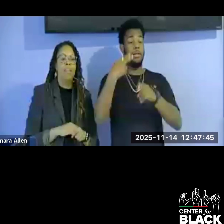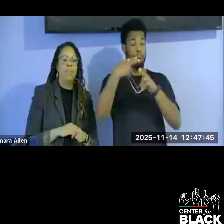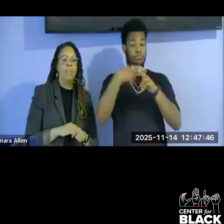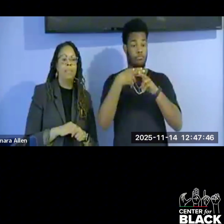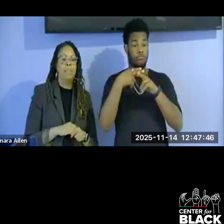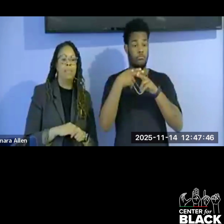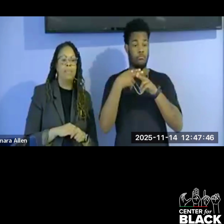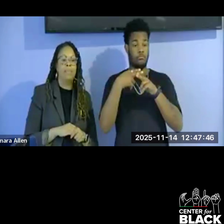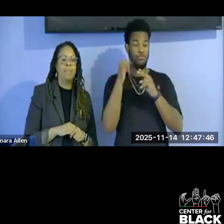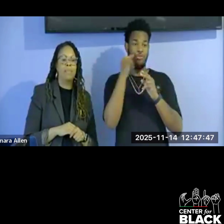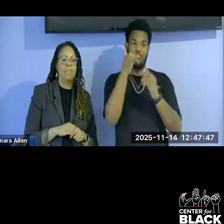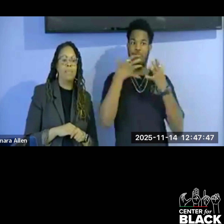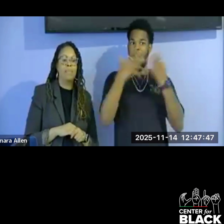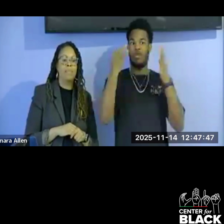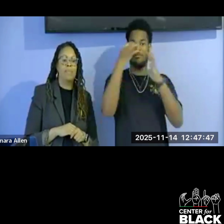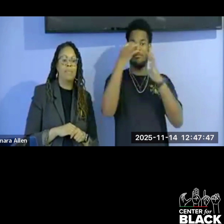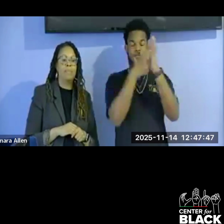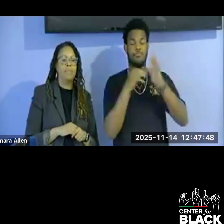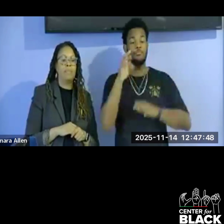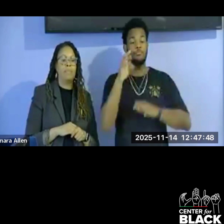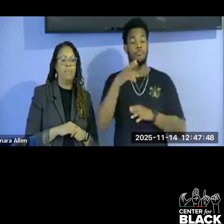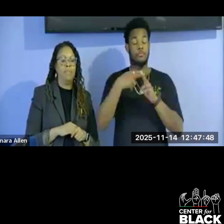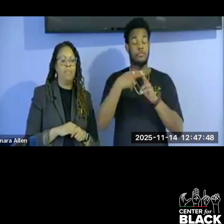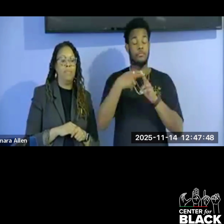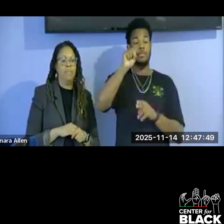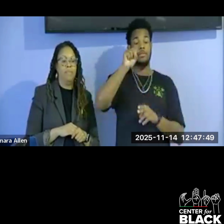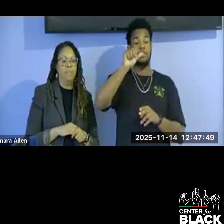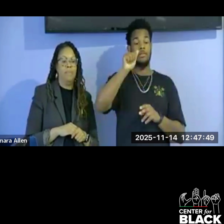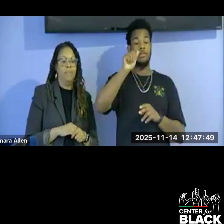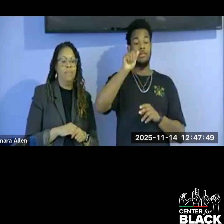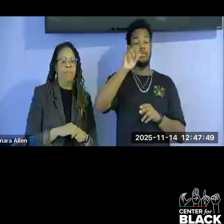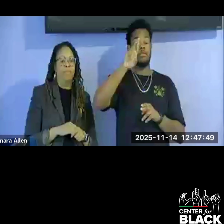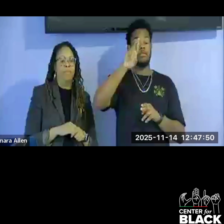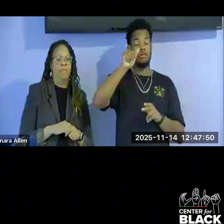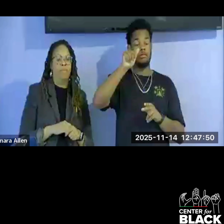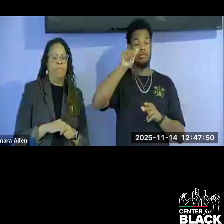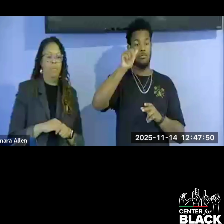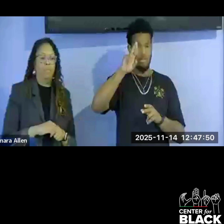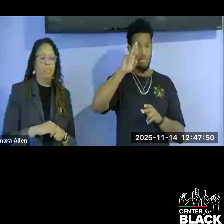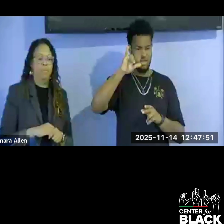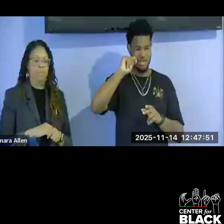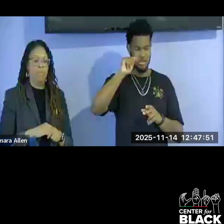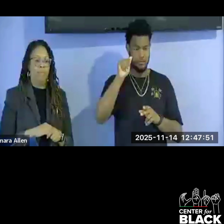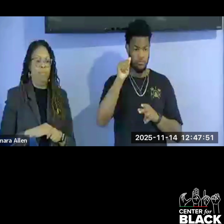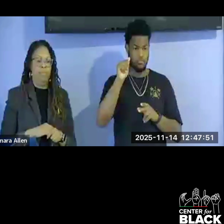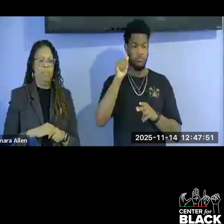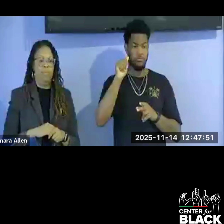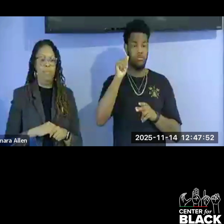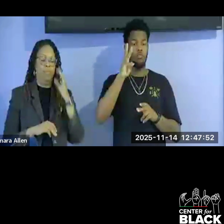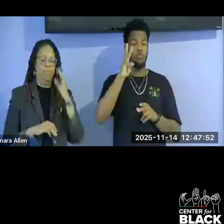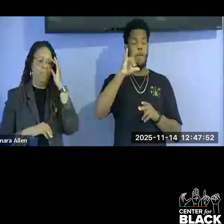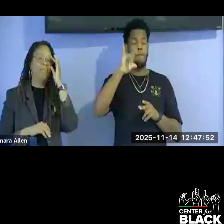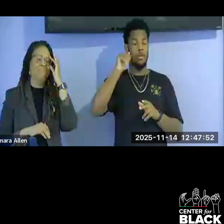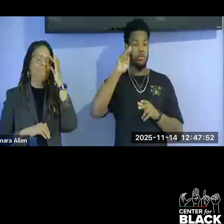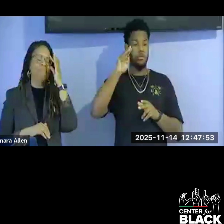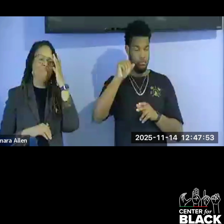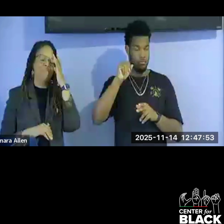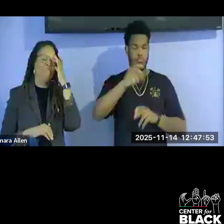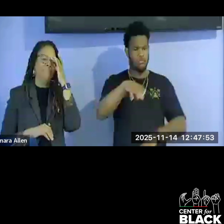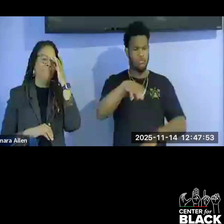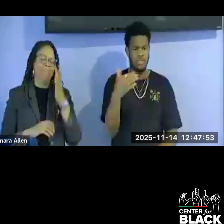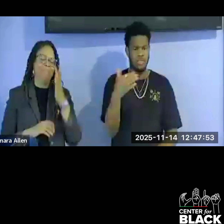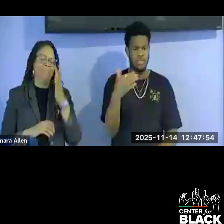All right, we have another individual who has a question on Zoom. It is pretty lengthy. Give us a second. This is from